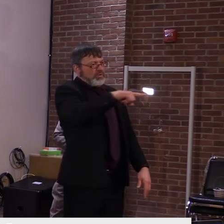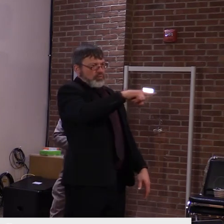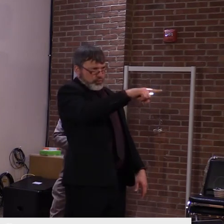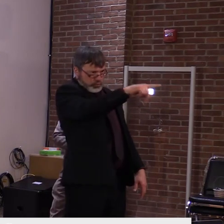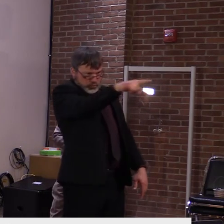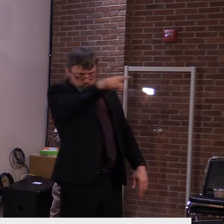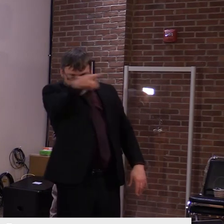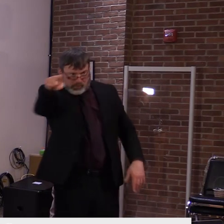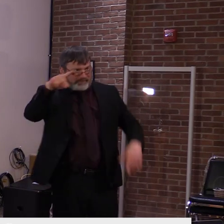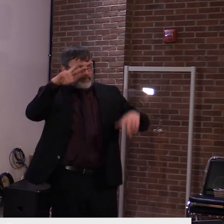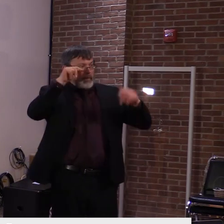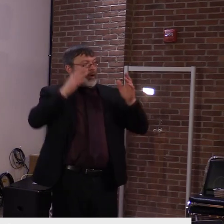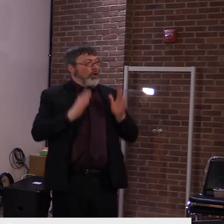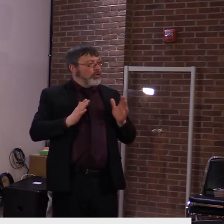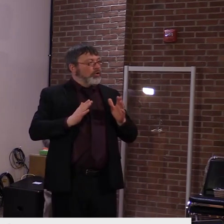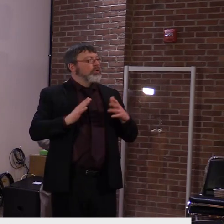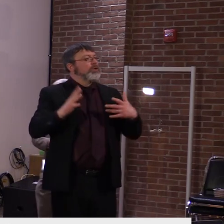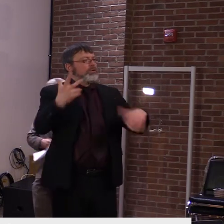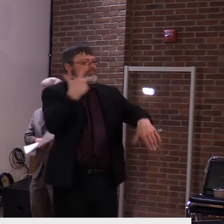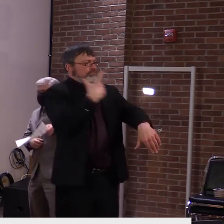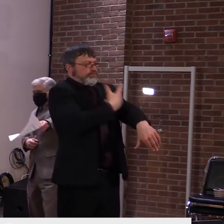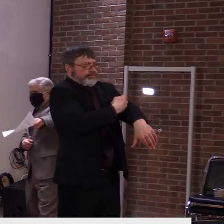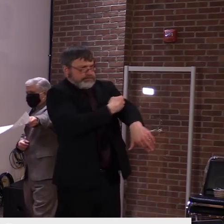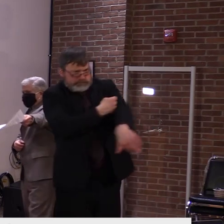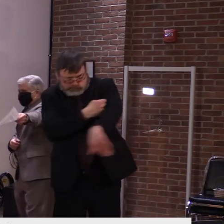that that we feel confident we'll be receiving.